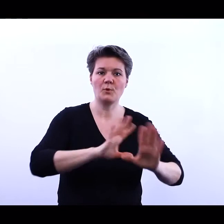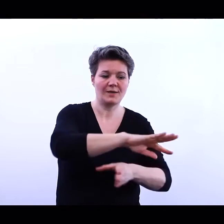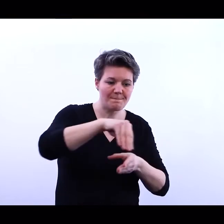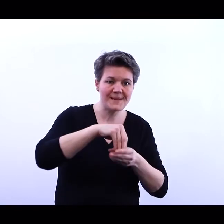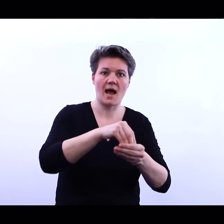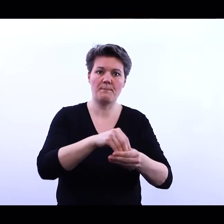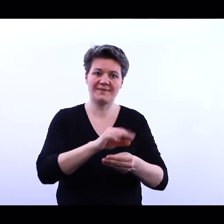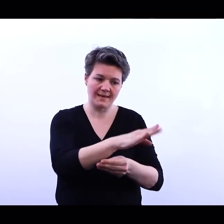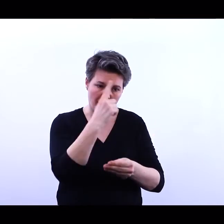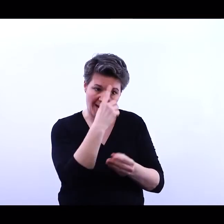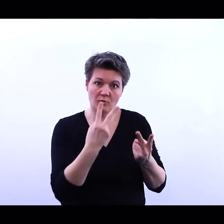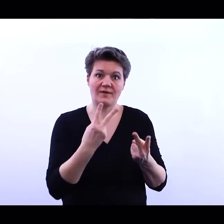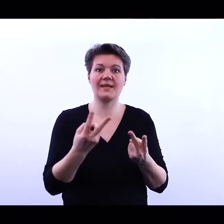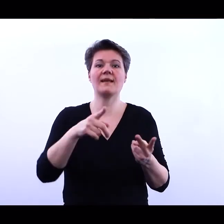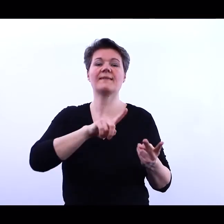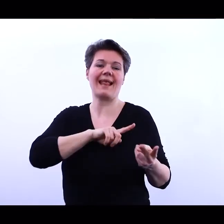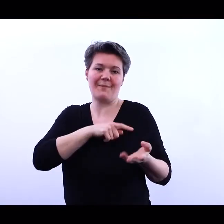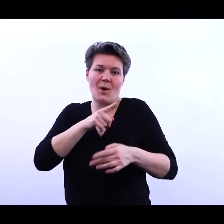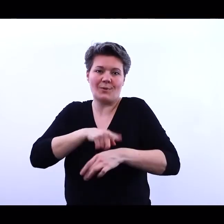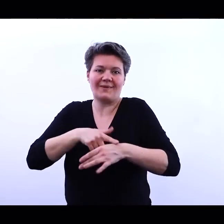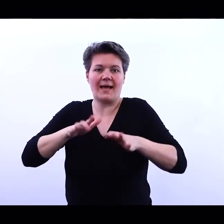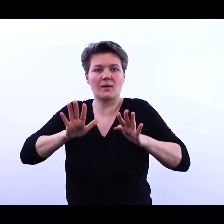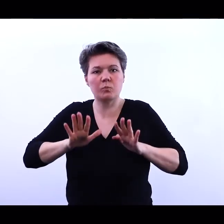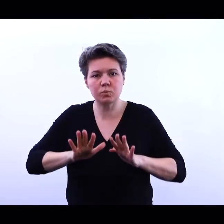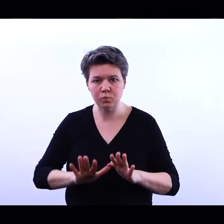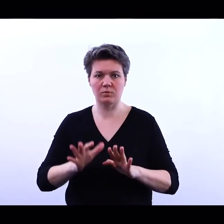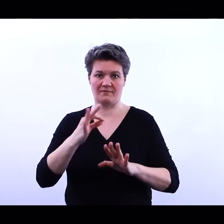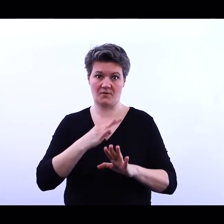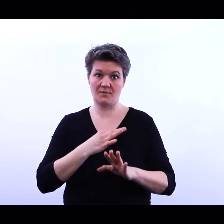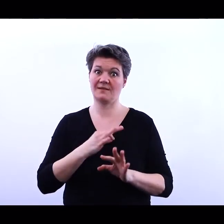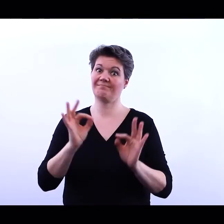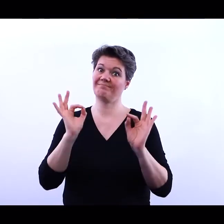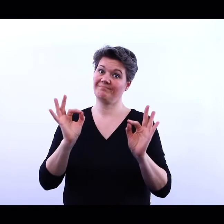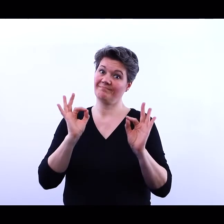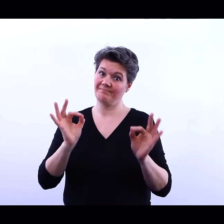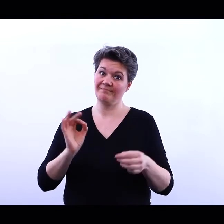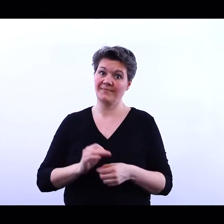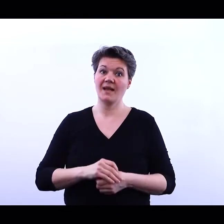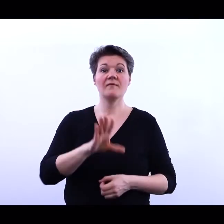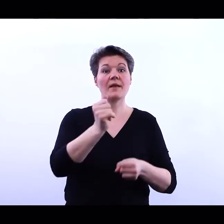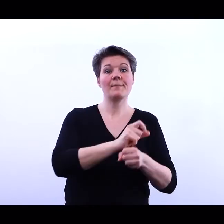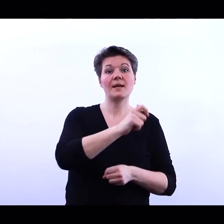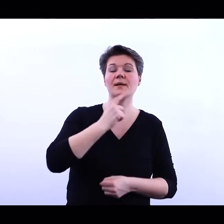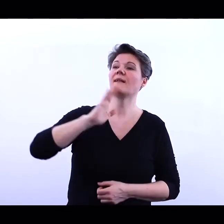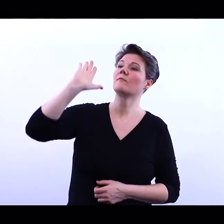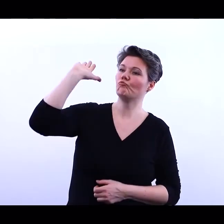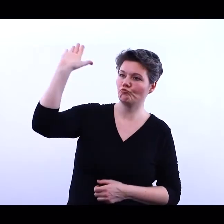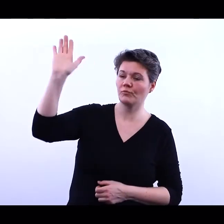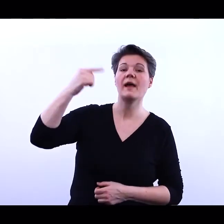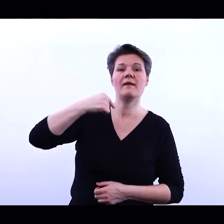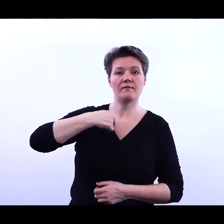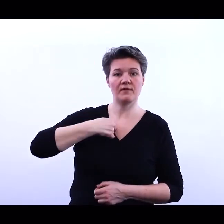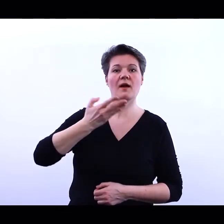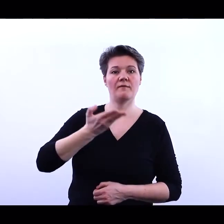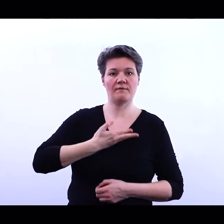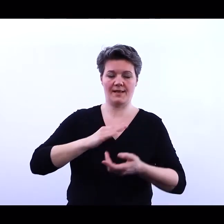also buys you time. I think it's a great way for staff to say, hey, we actually have committed to including our